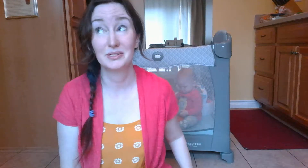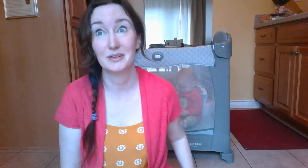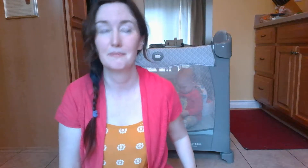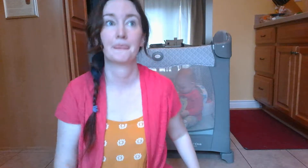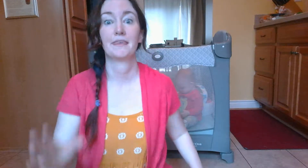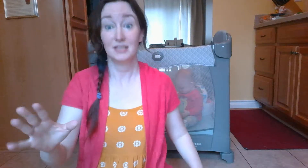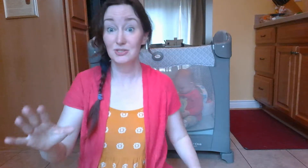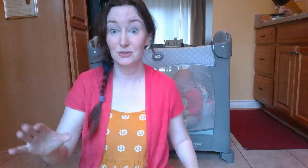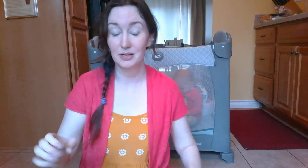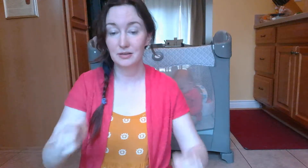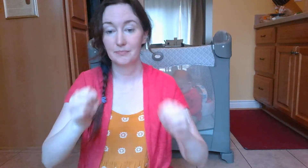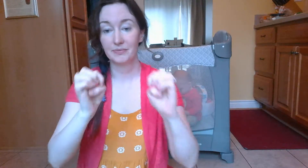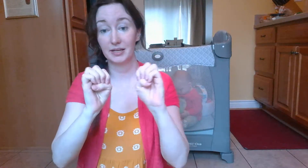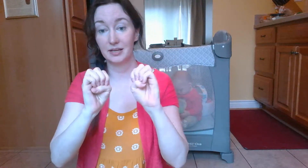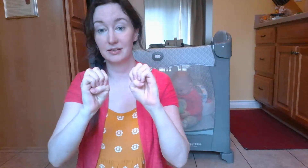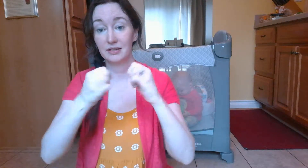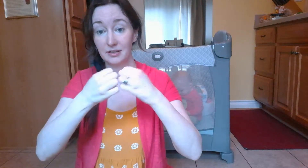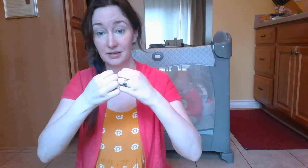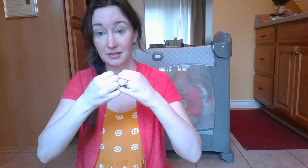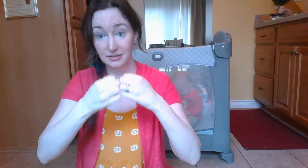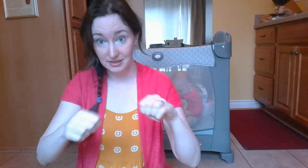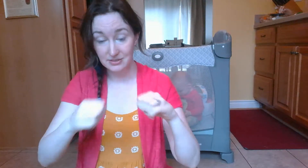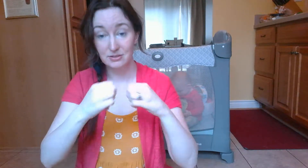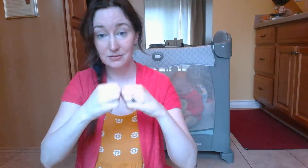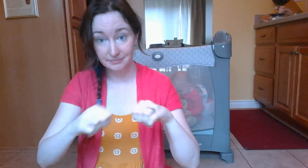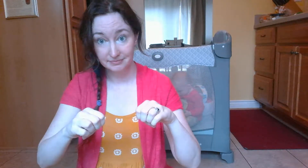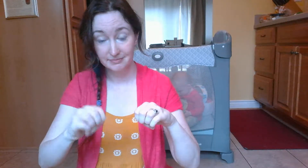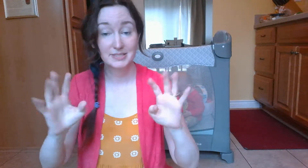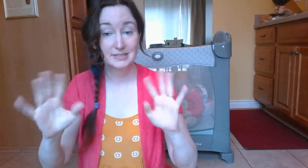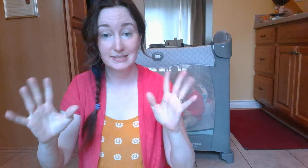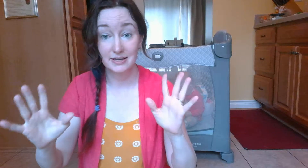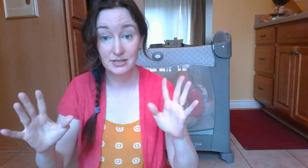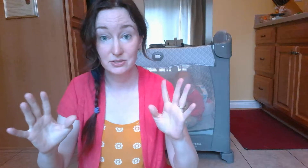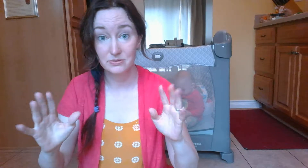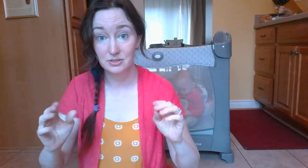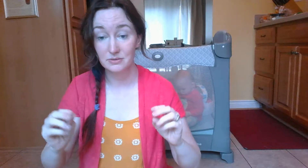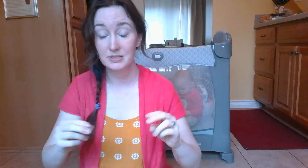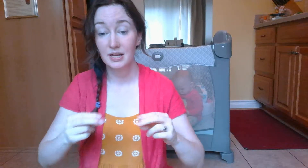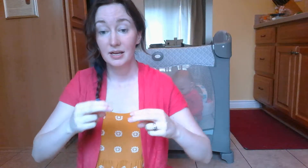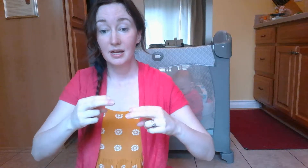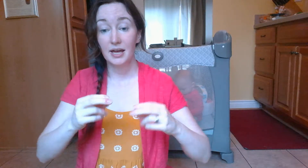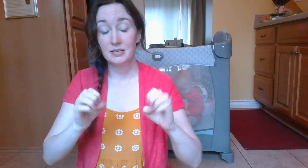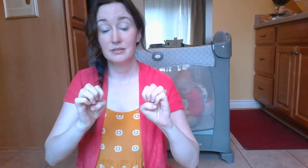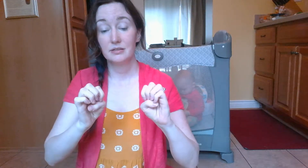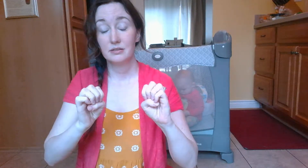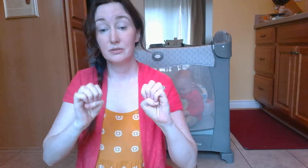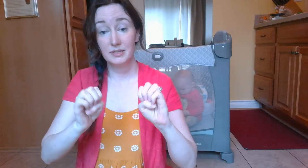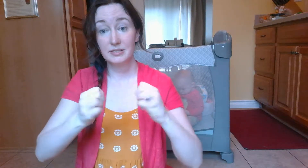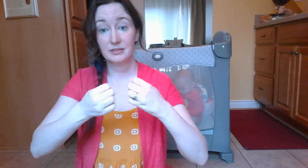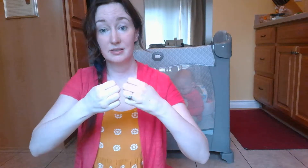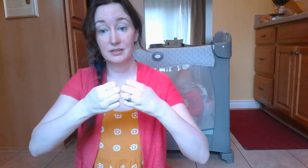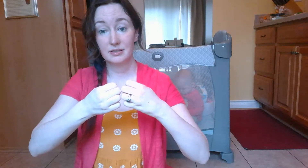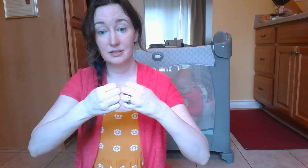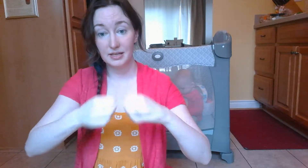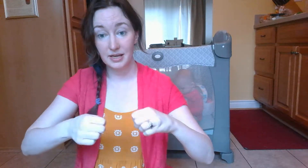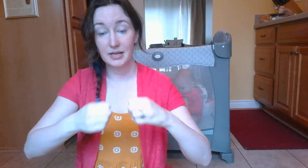sign. Easter egg. Again, Easter. It's the sign I choose to use. And the reason that